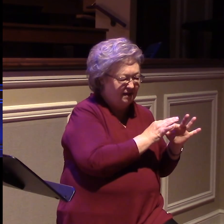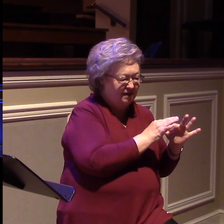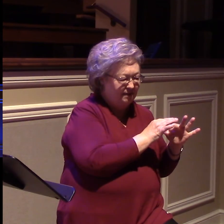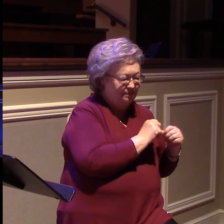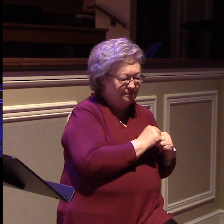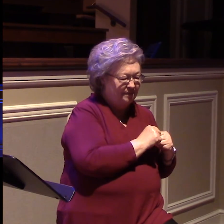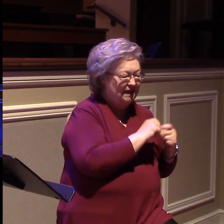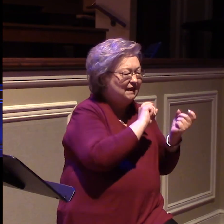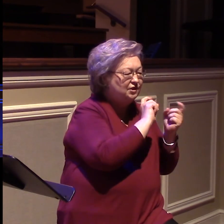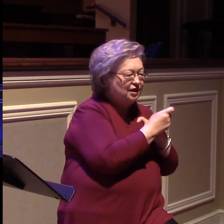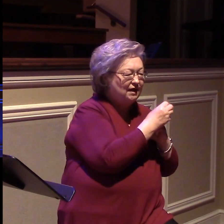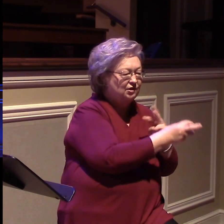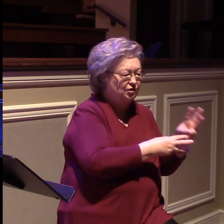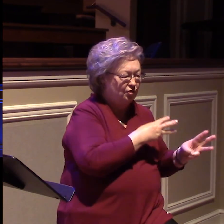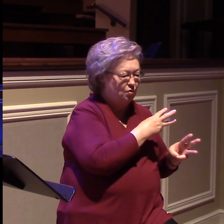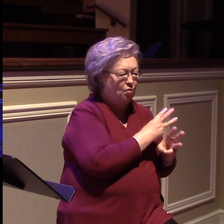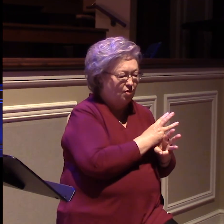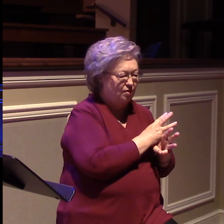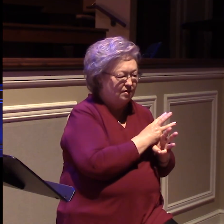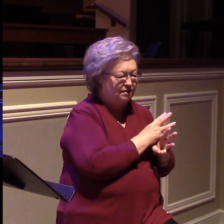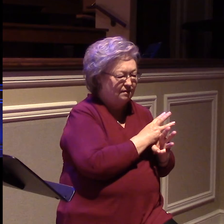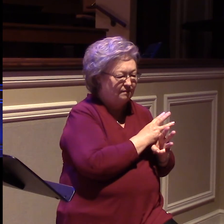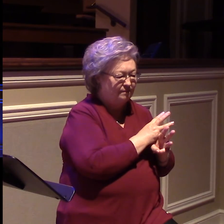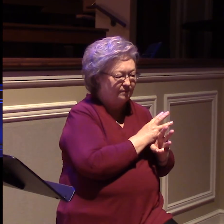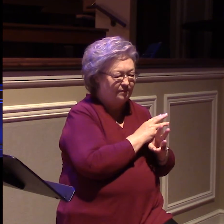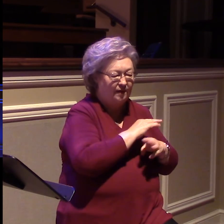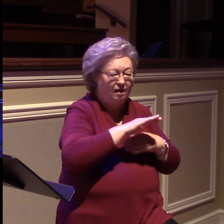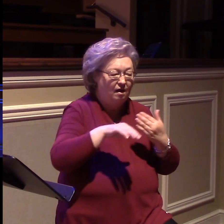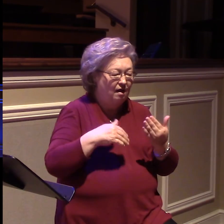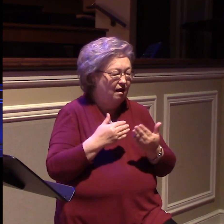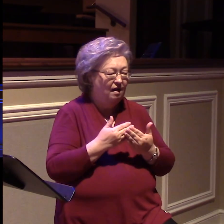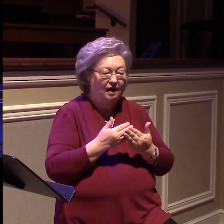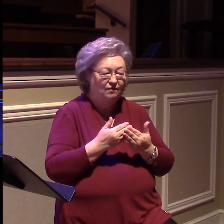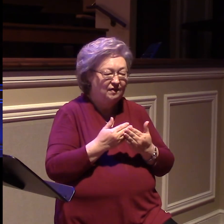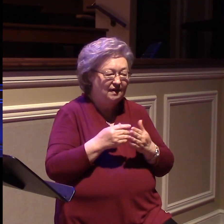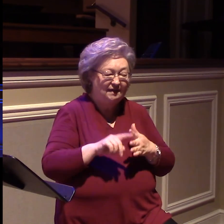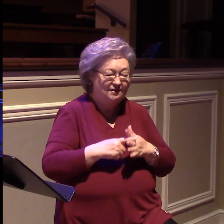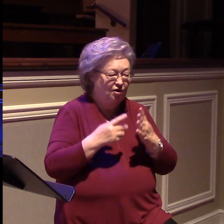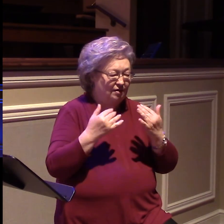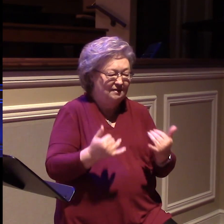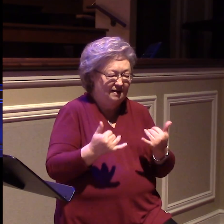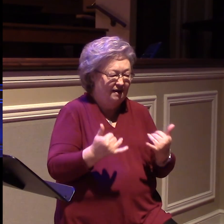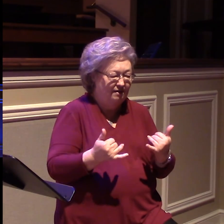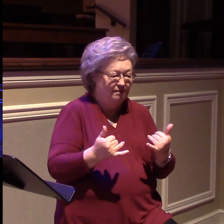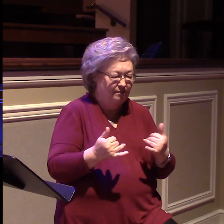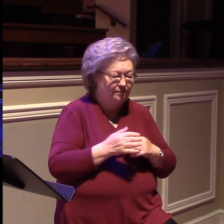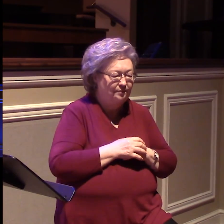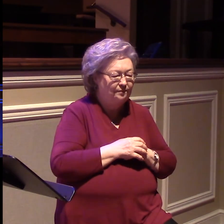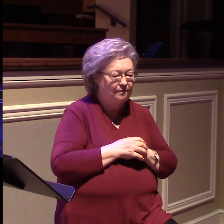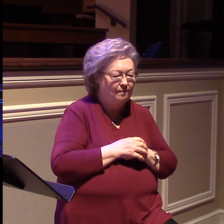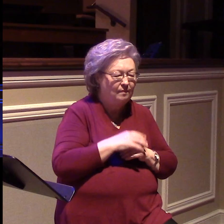Jesus can begin the process of transforming everything right now. It all starts with him. Others of you, you may need a church